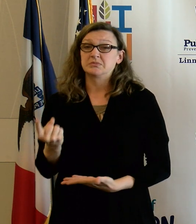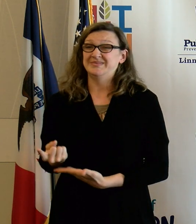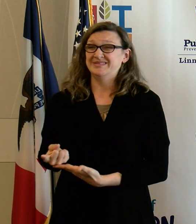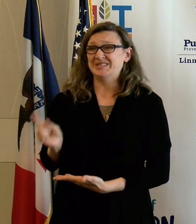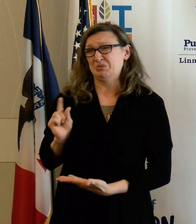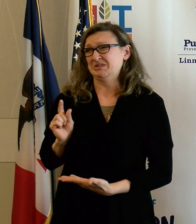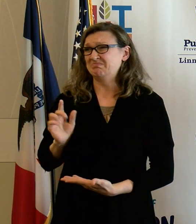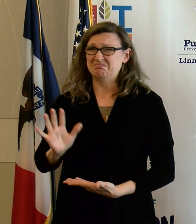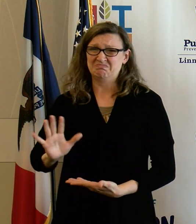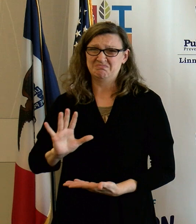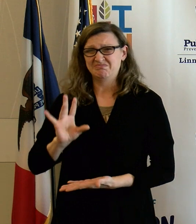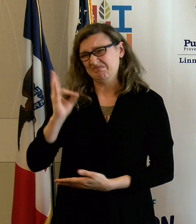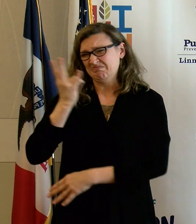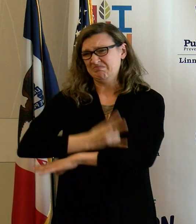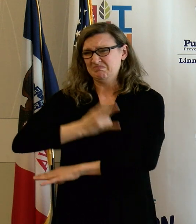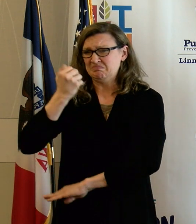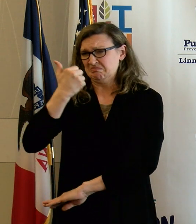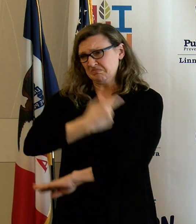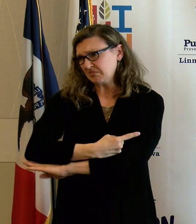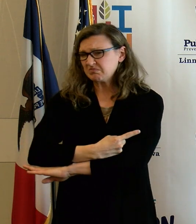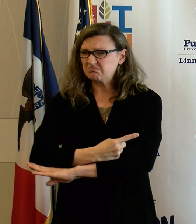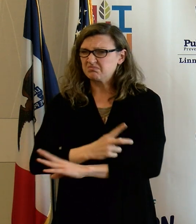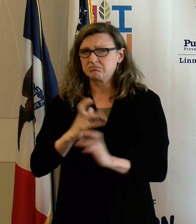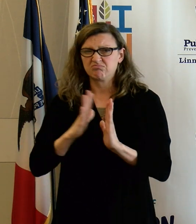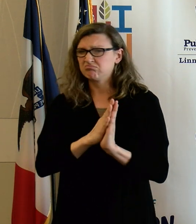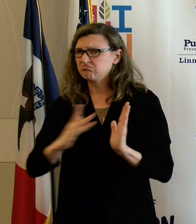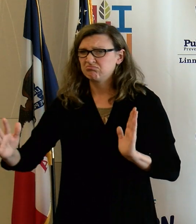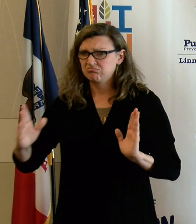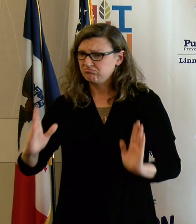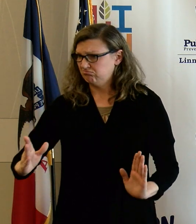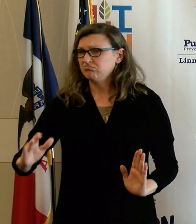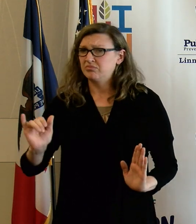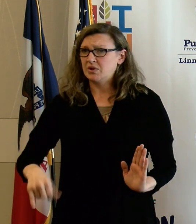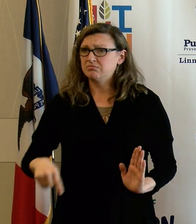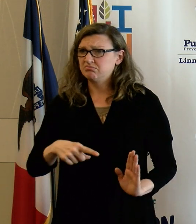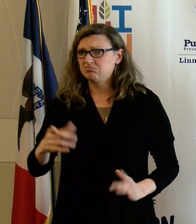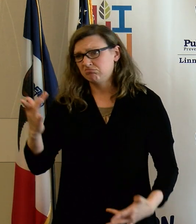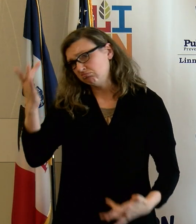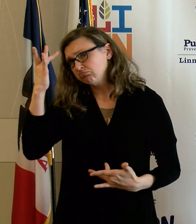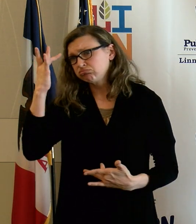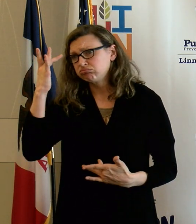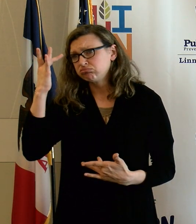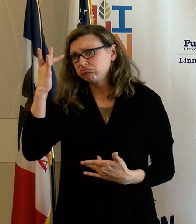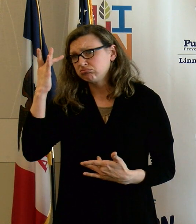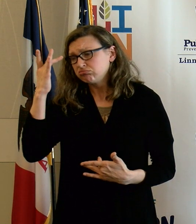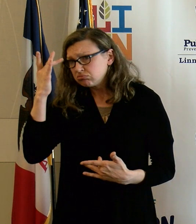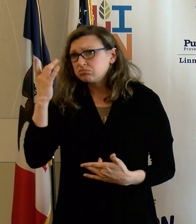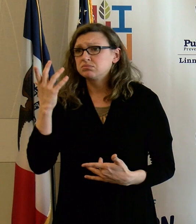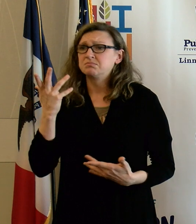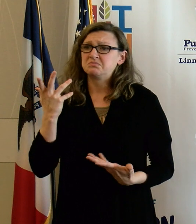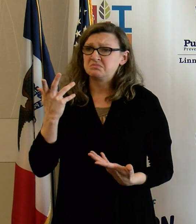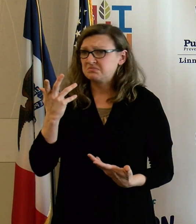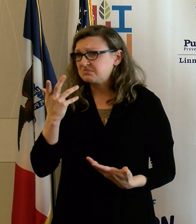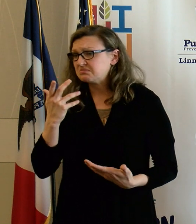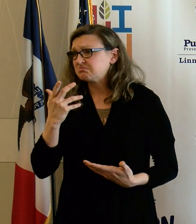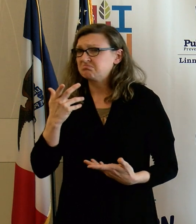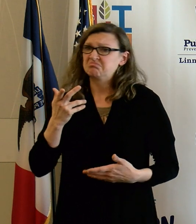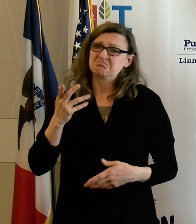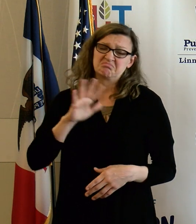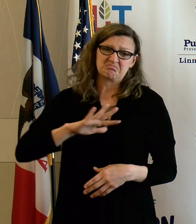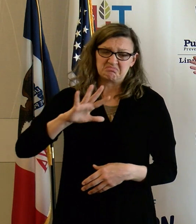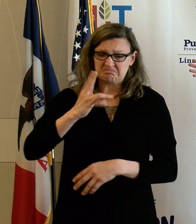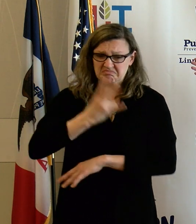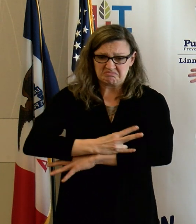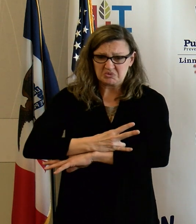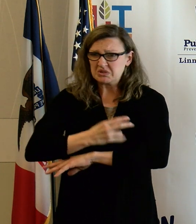is when the lag between when they get to the hospital, especially when they get critically ill. So if